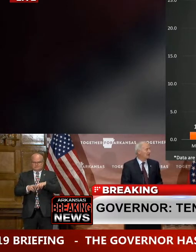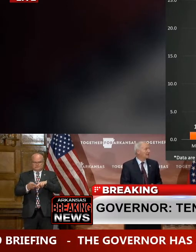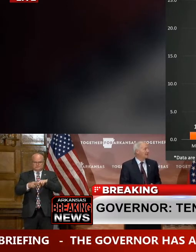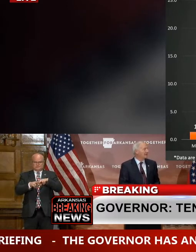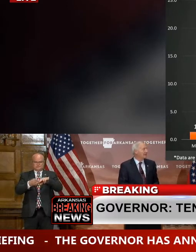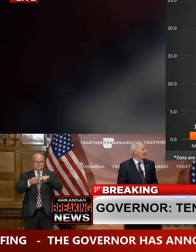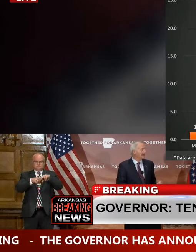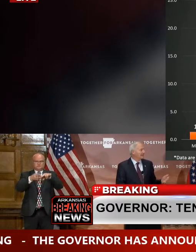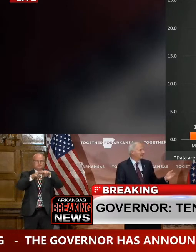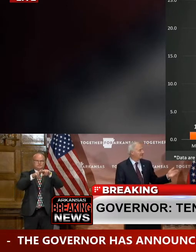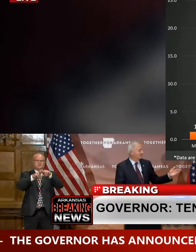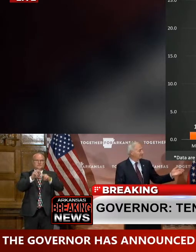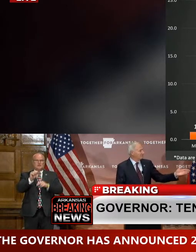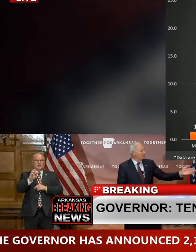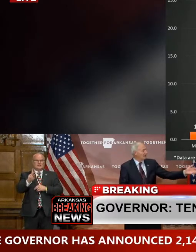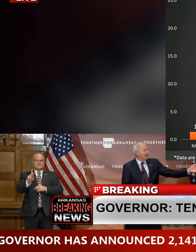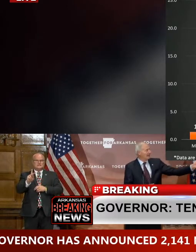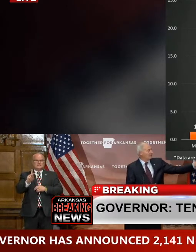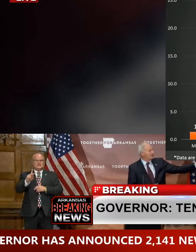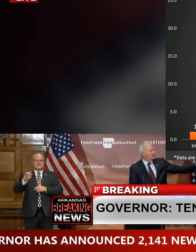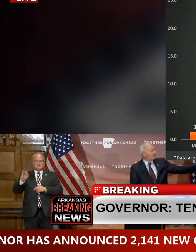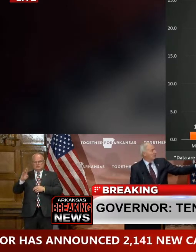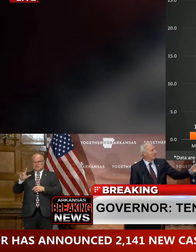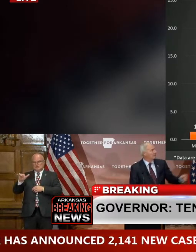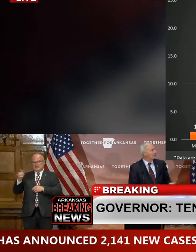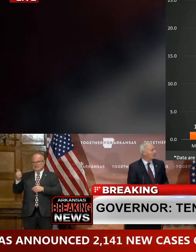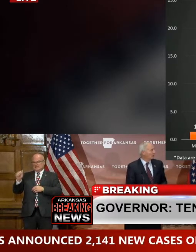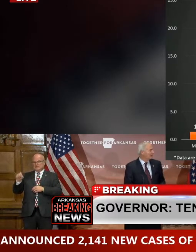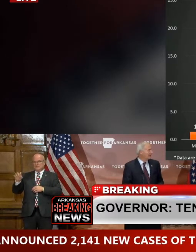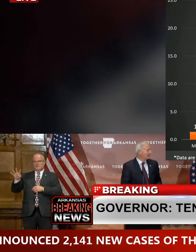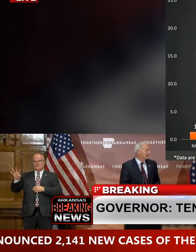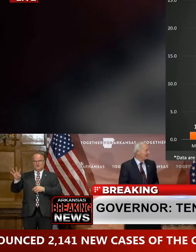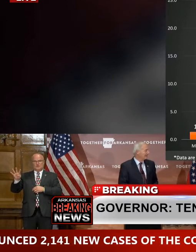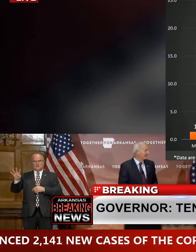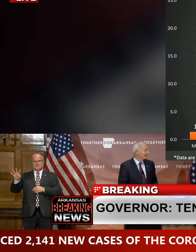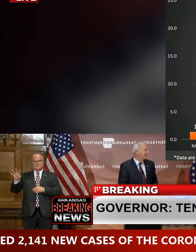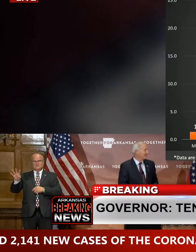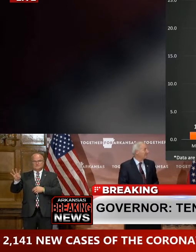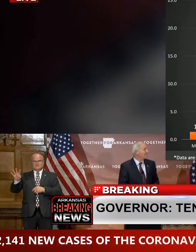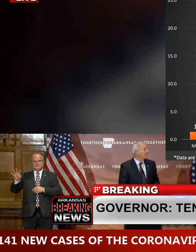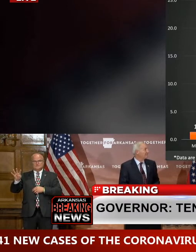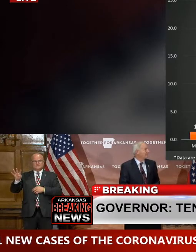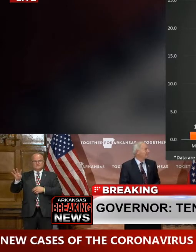Arkansas. In July, it was 10.4